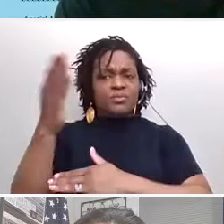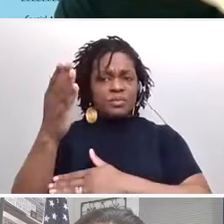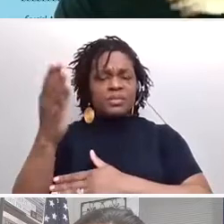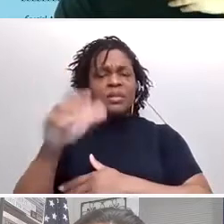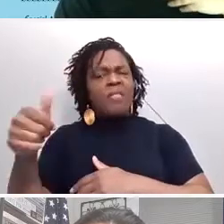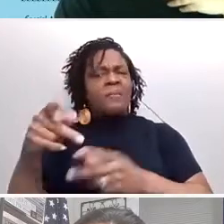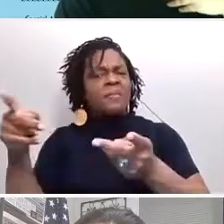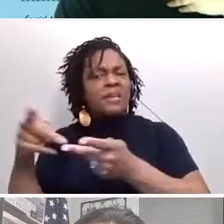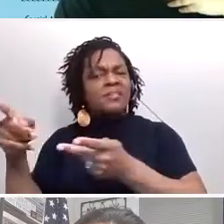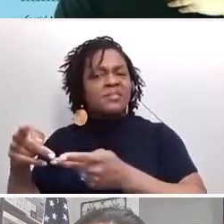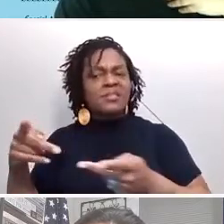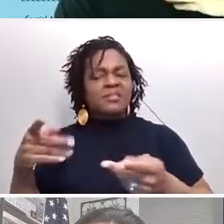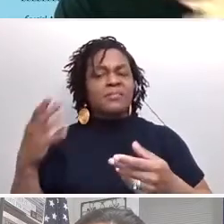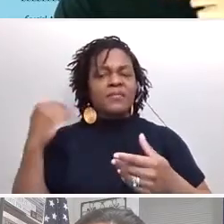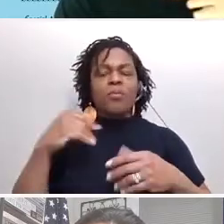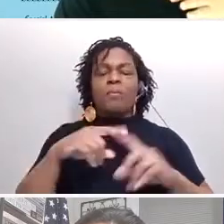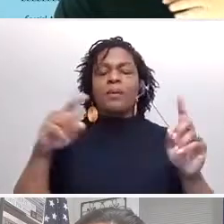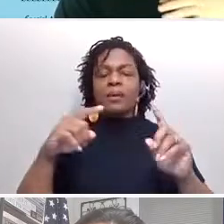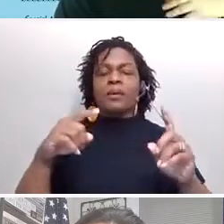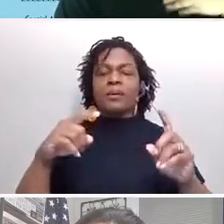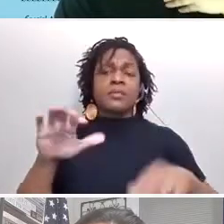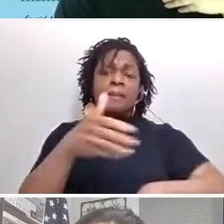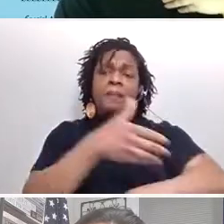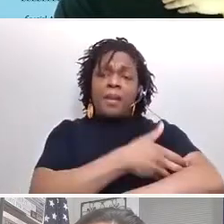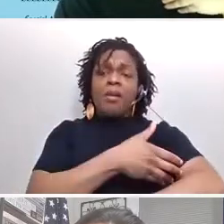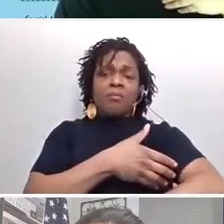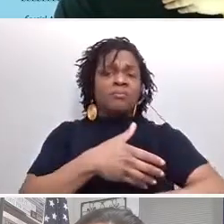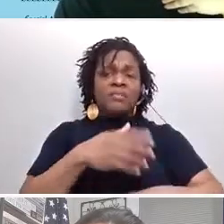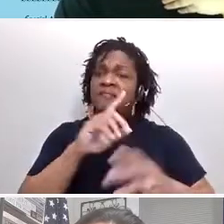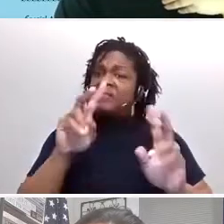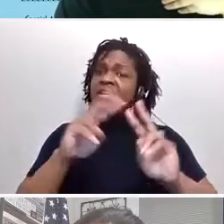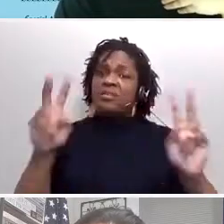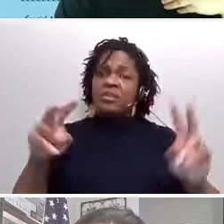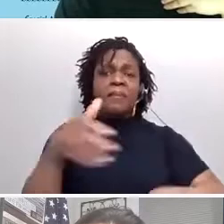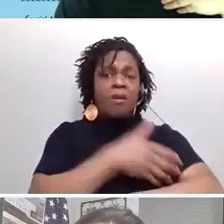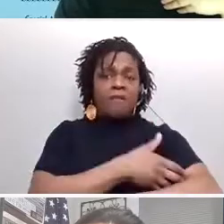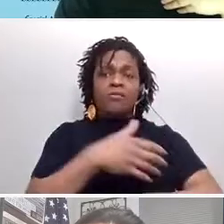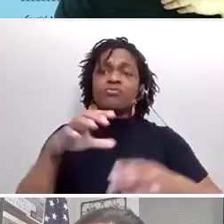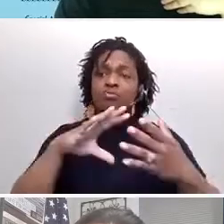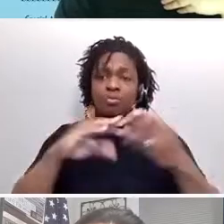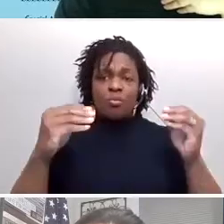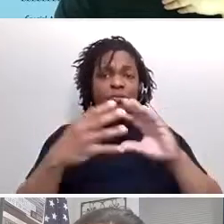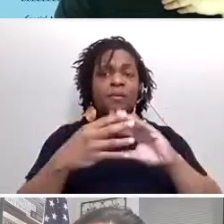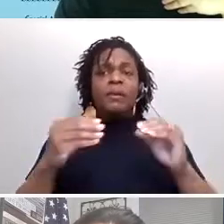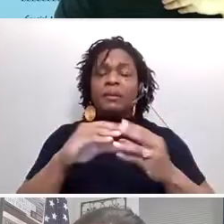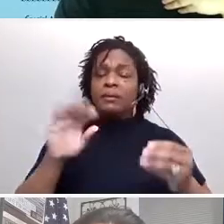but it's definitely a powerful story that he has. So I just wanted to mention him too.